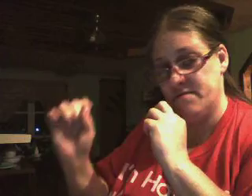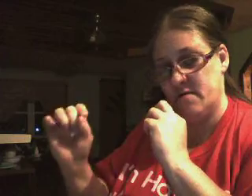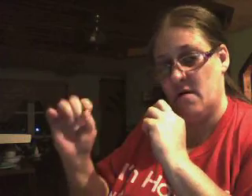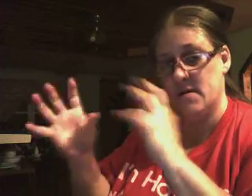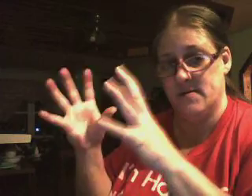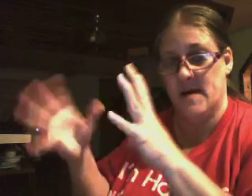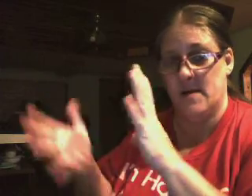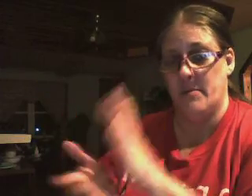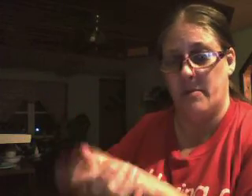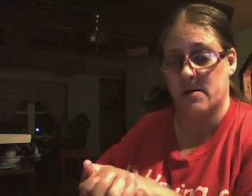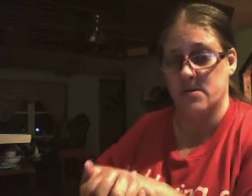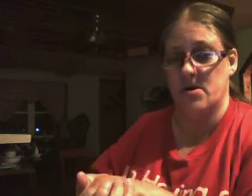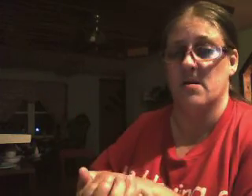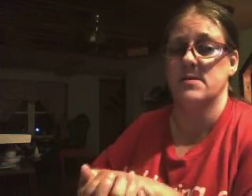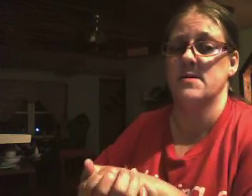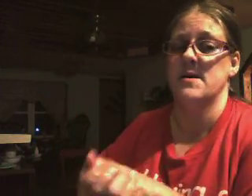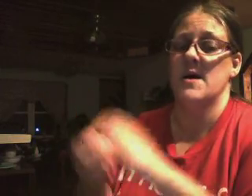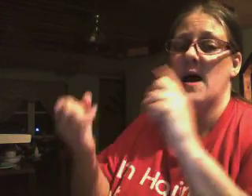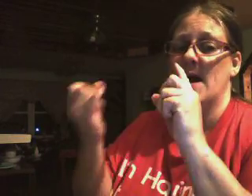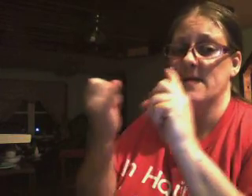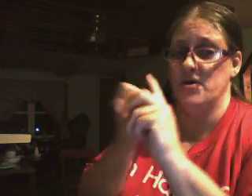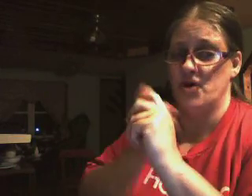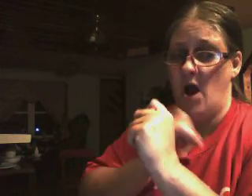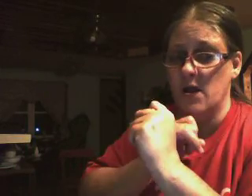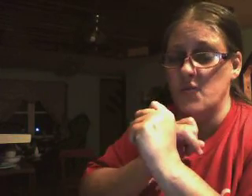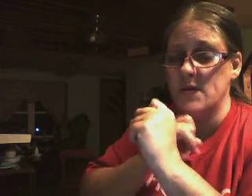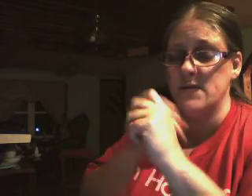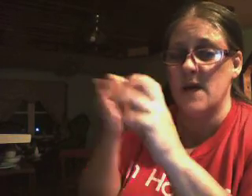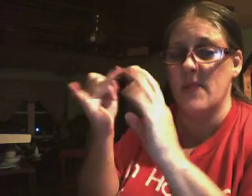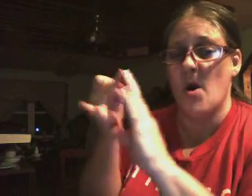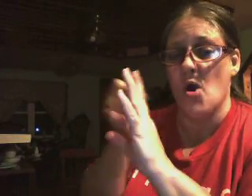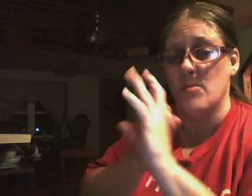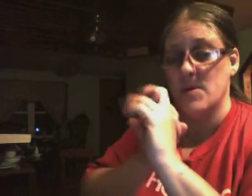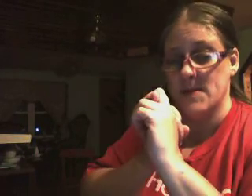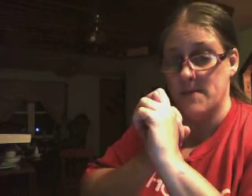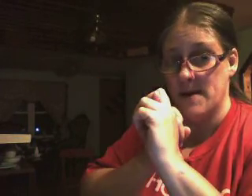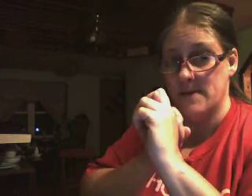of chocolates? That type of box of chocolates. I like the chocolate ones and the caramel.